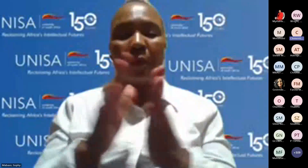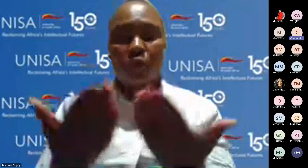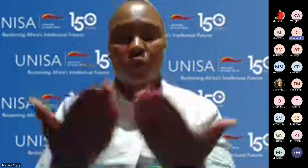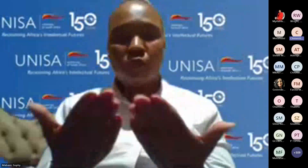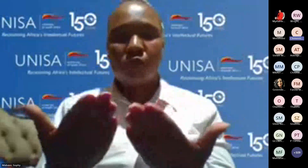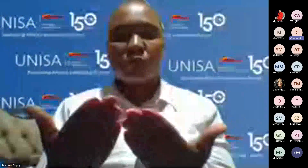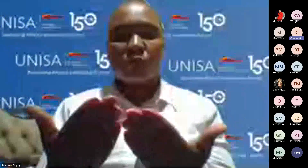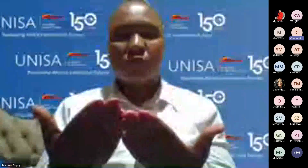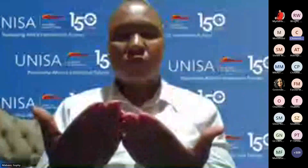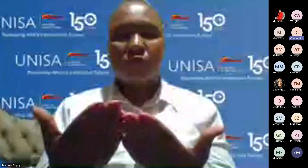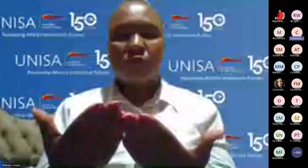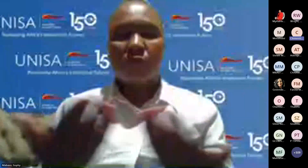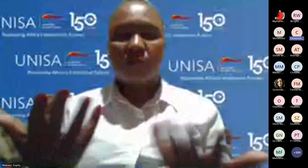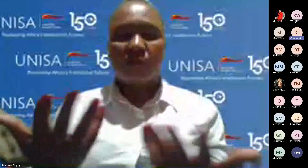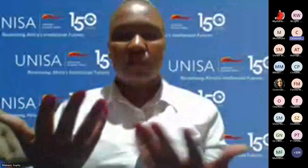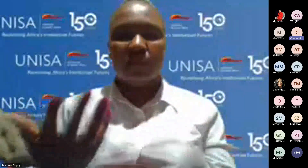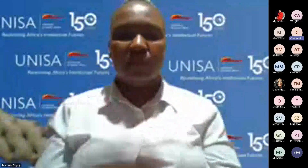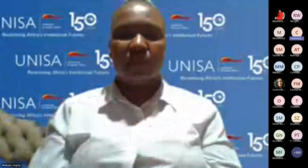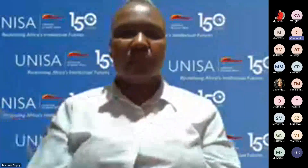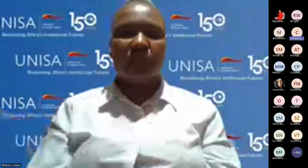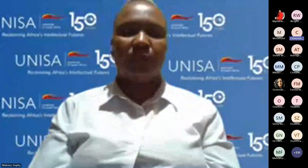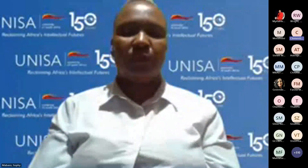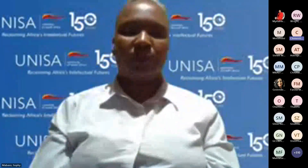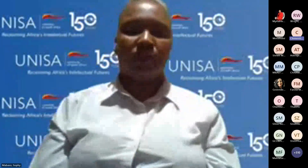on PDF and on my laptop?